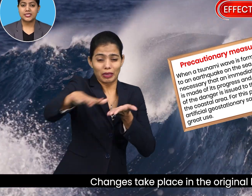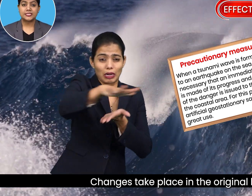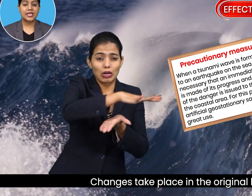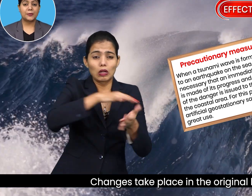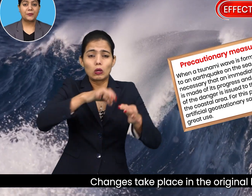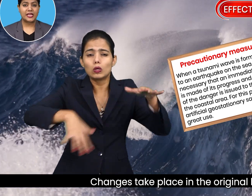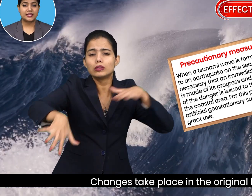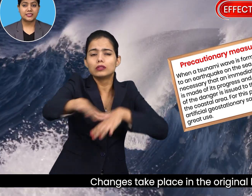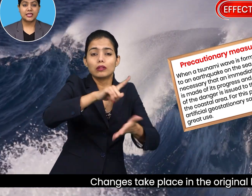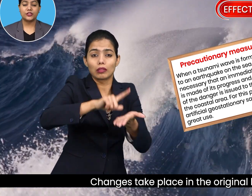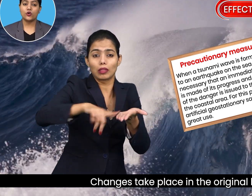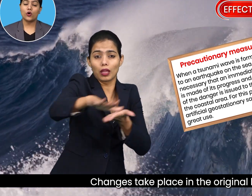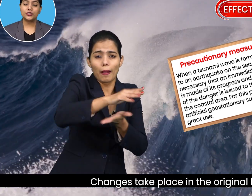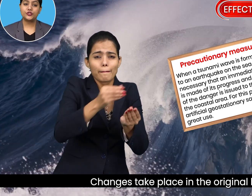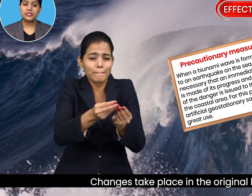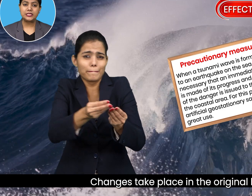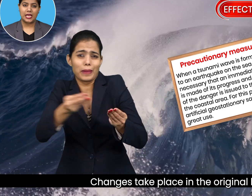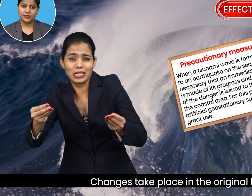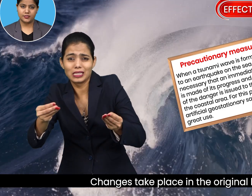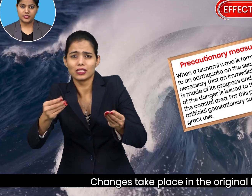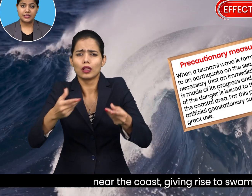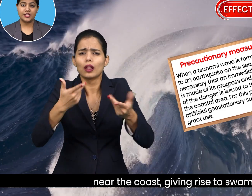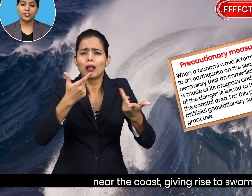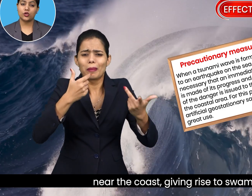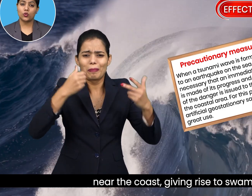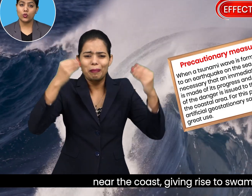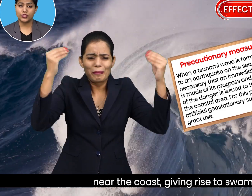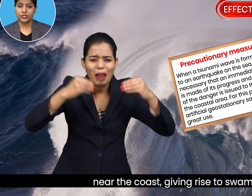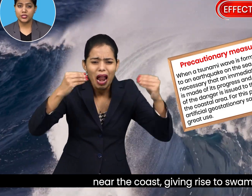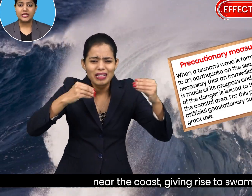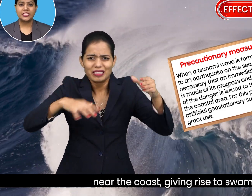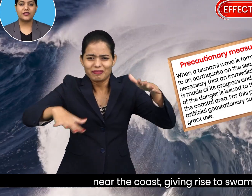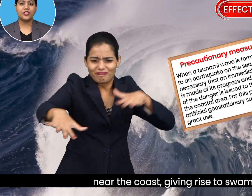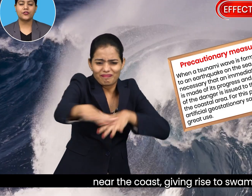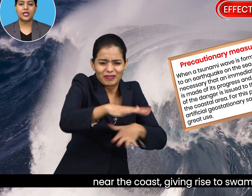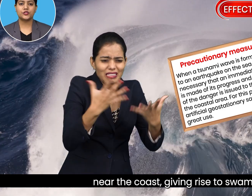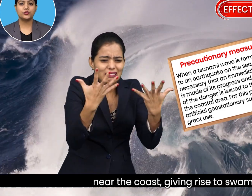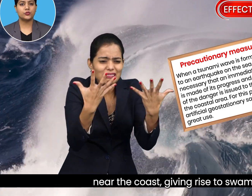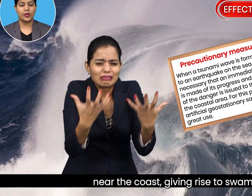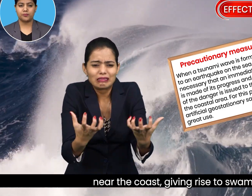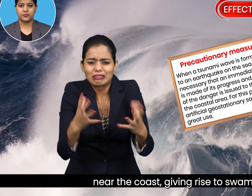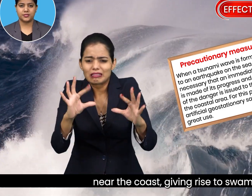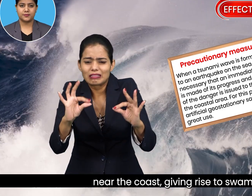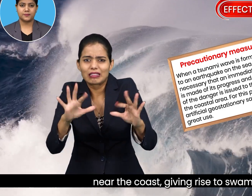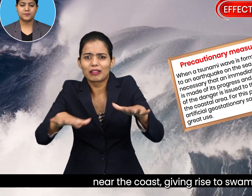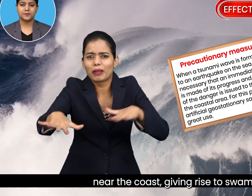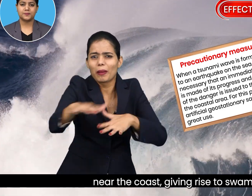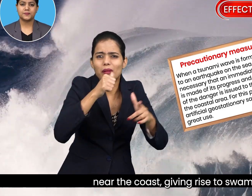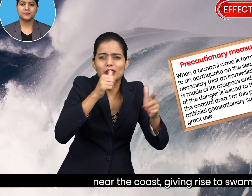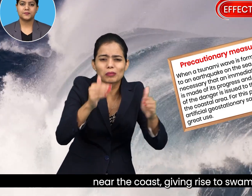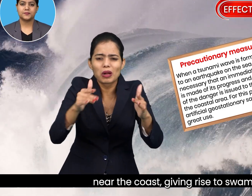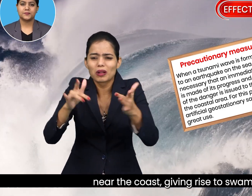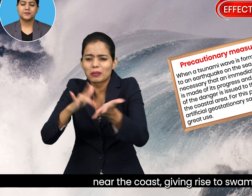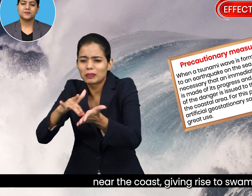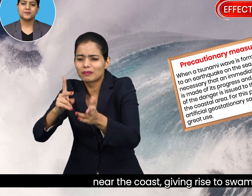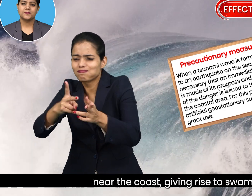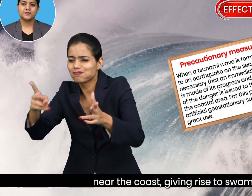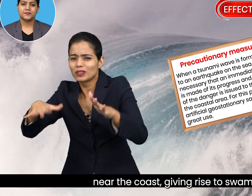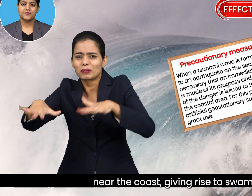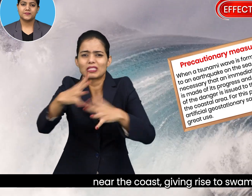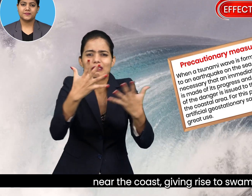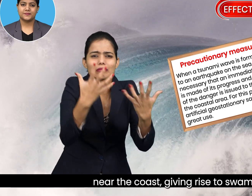Changes take place in the original land near the coast, giving rise to swamps.